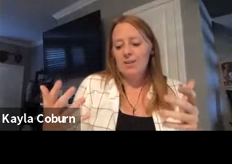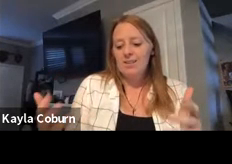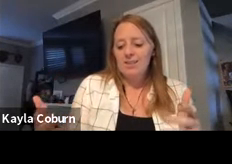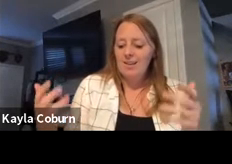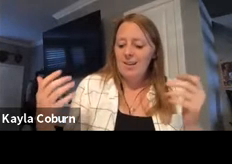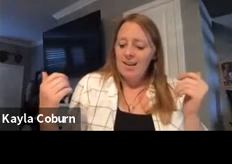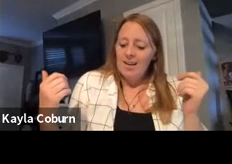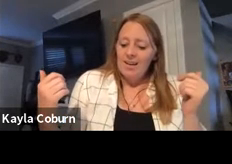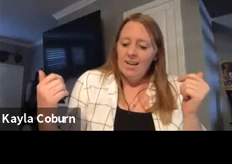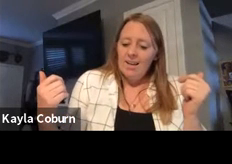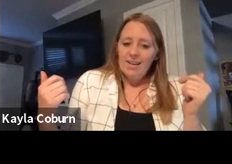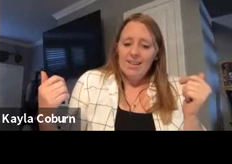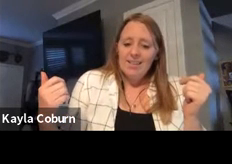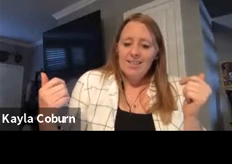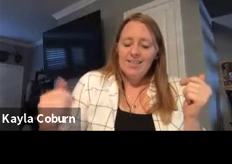back to us.